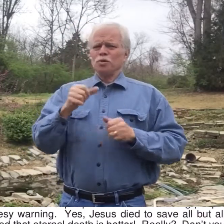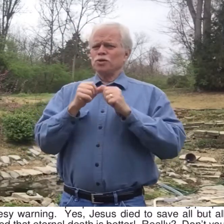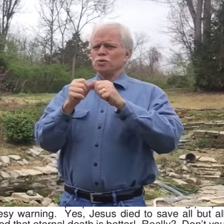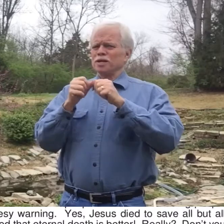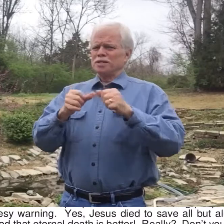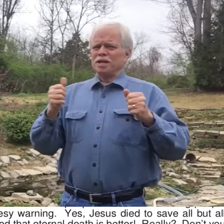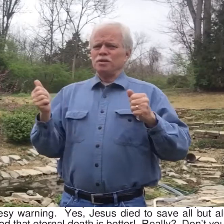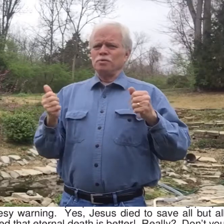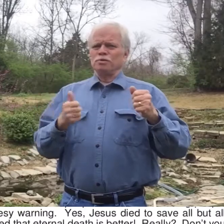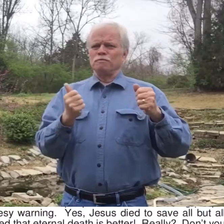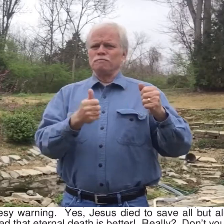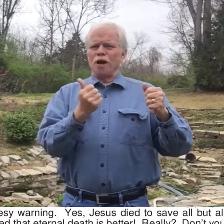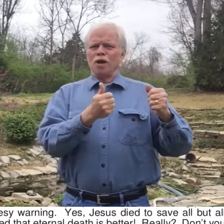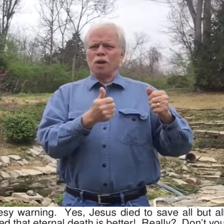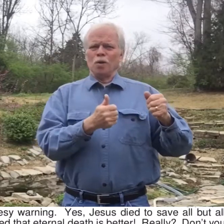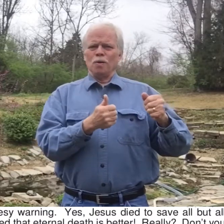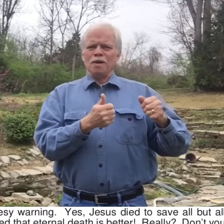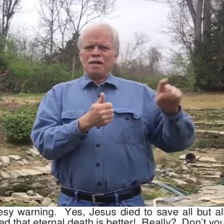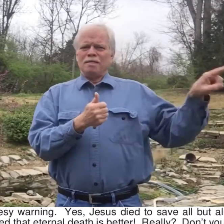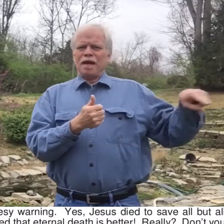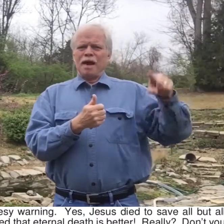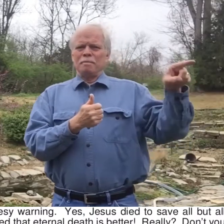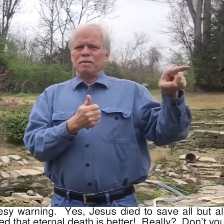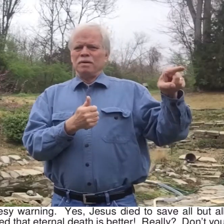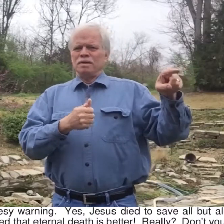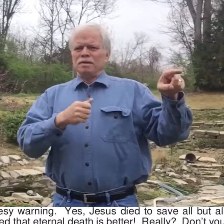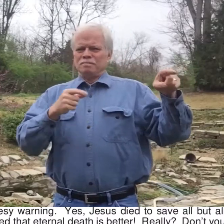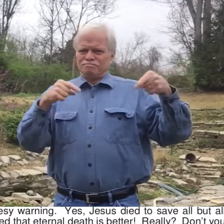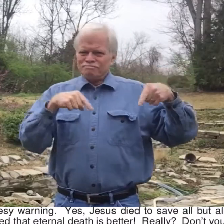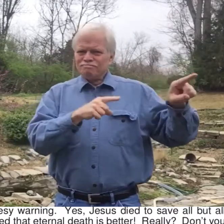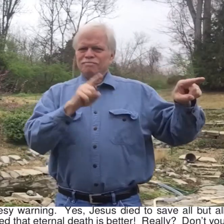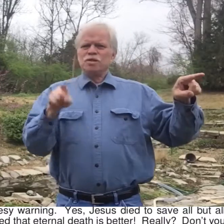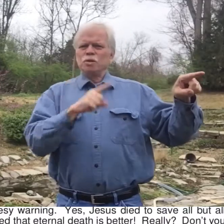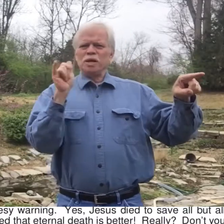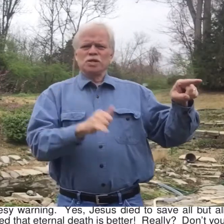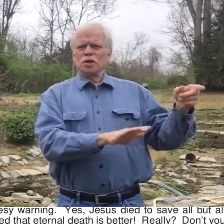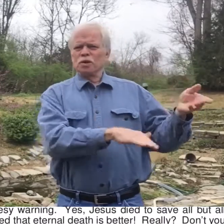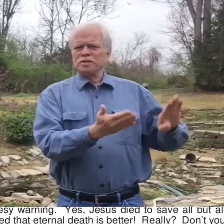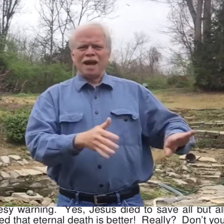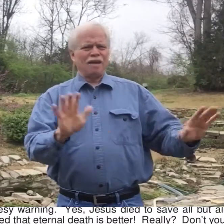Don't you continue to follow them to eternal death.